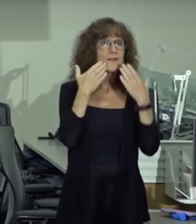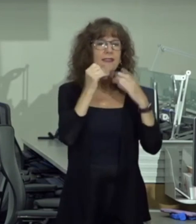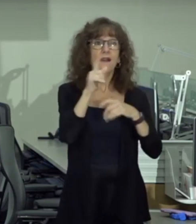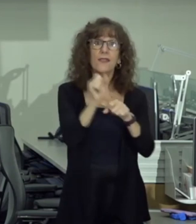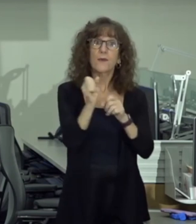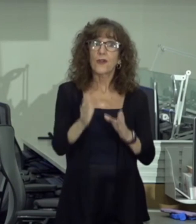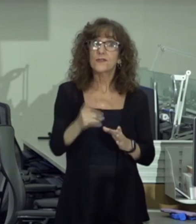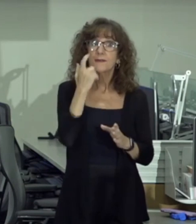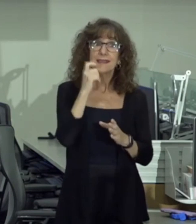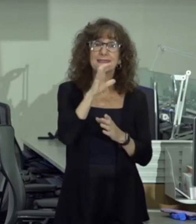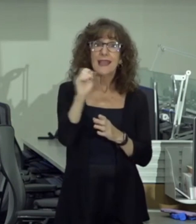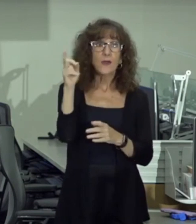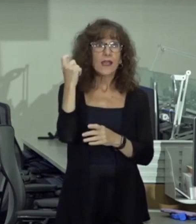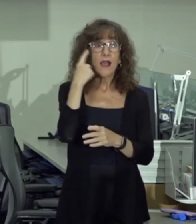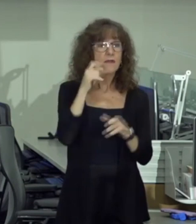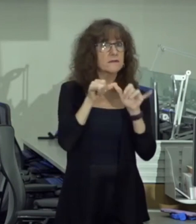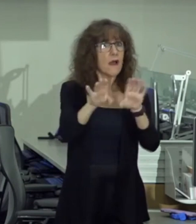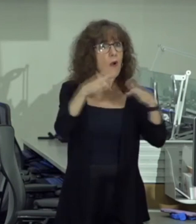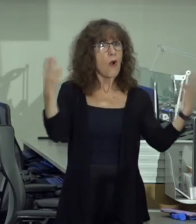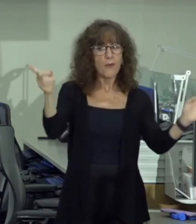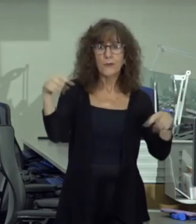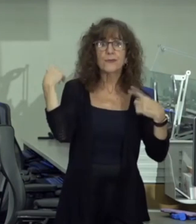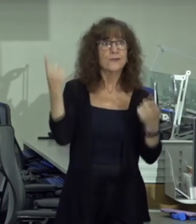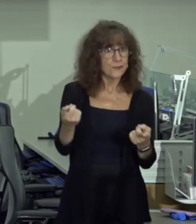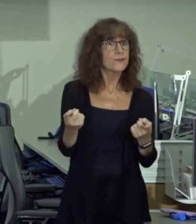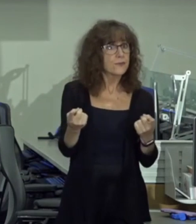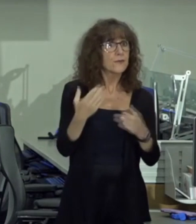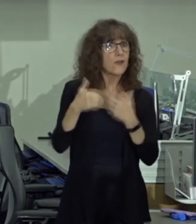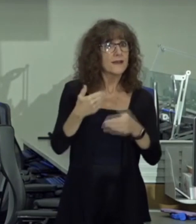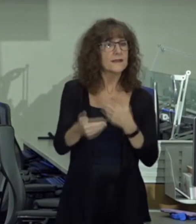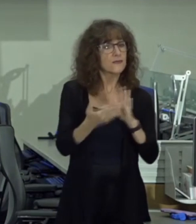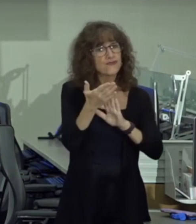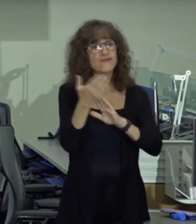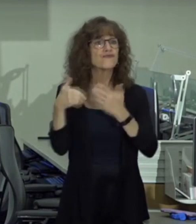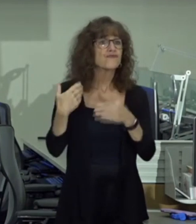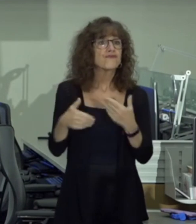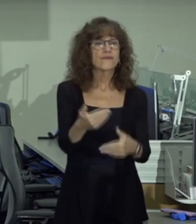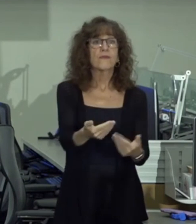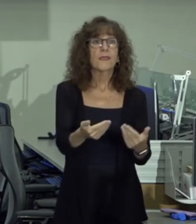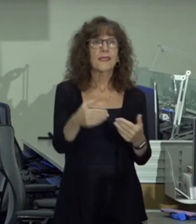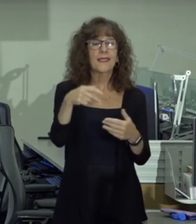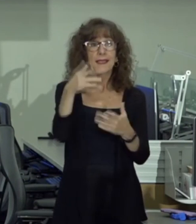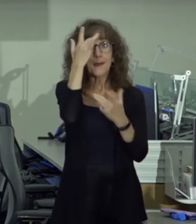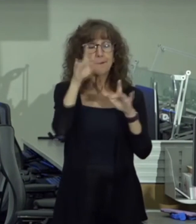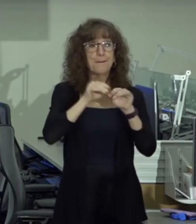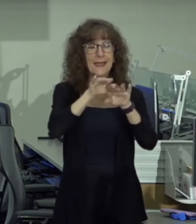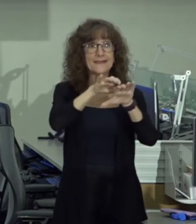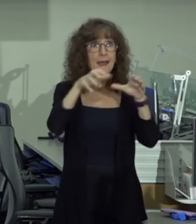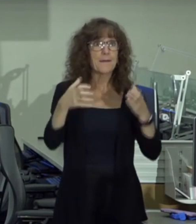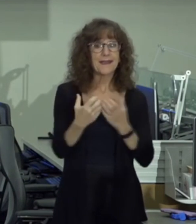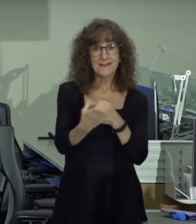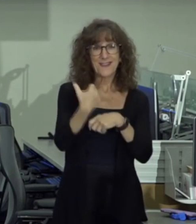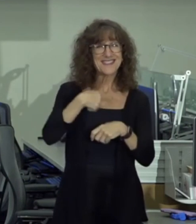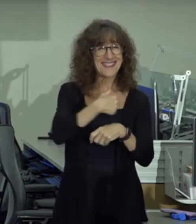of our employees, because the county government has remained open throughout this entire process and operational. This pandemic has also